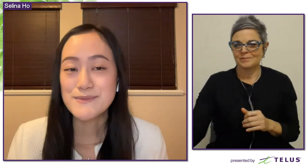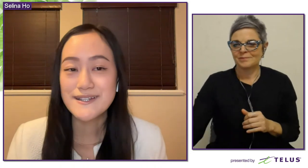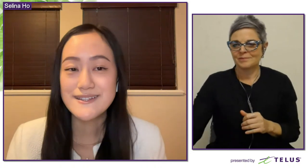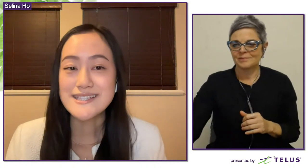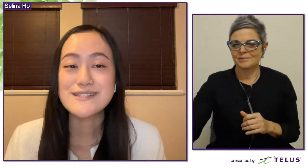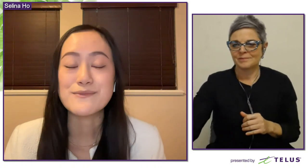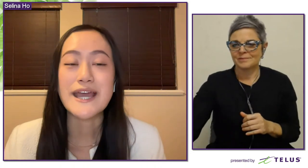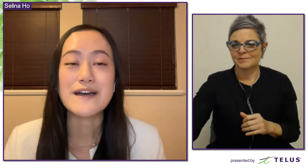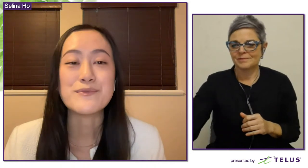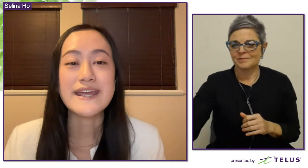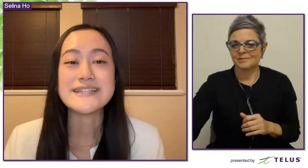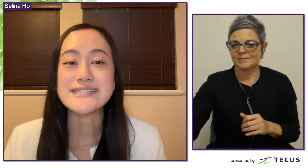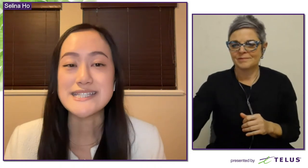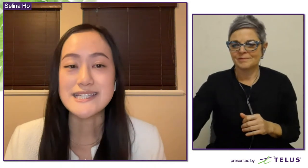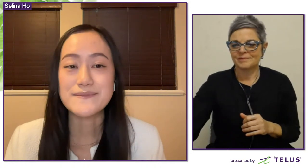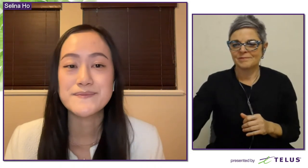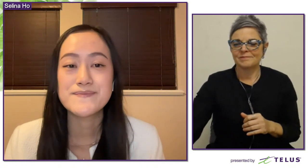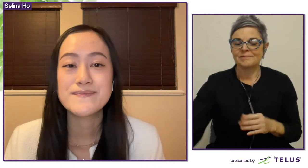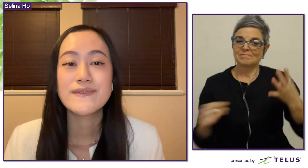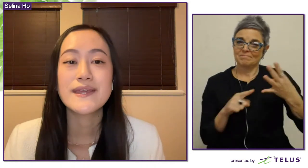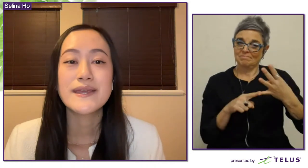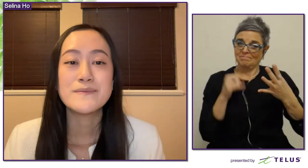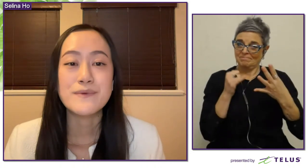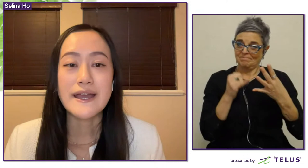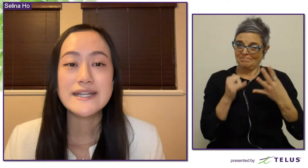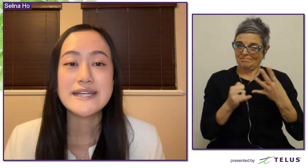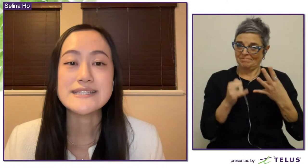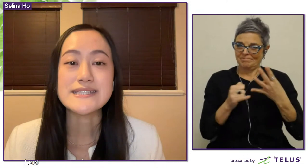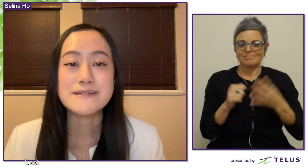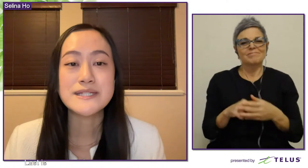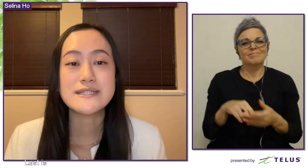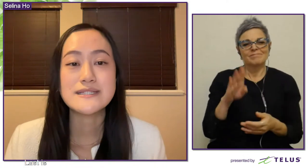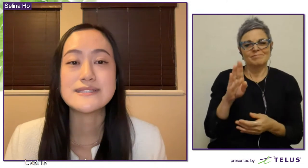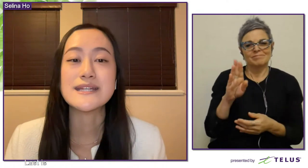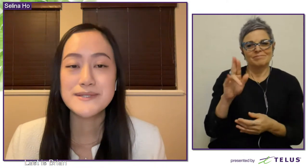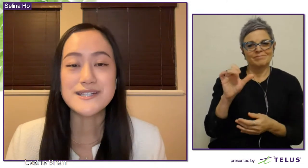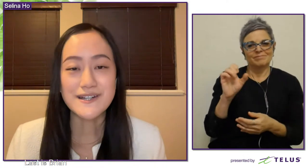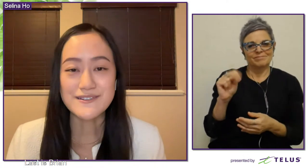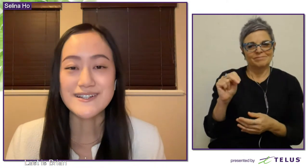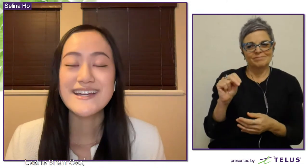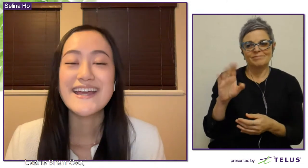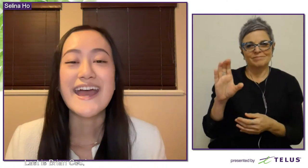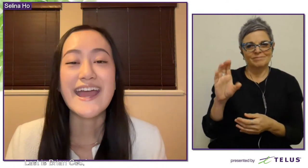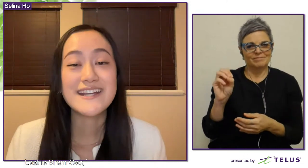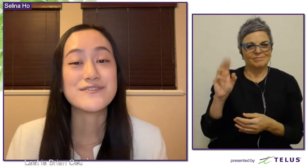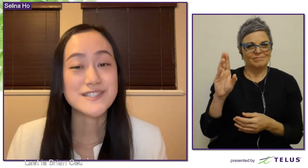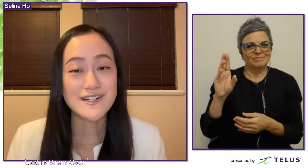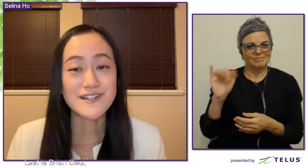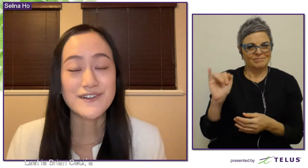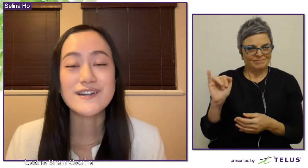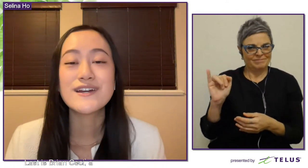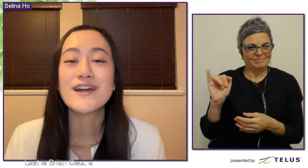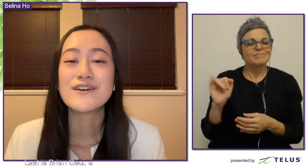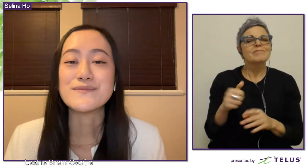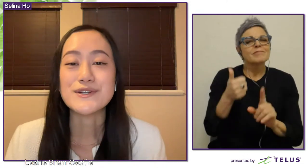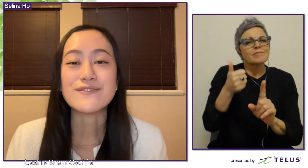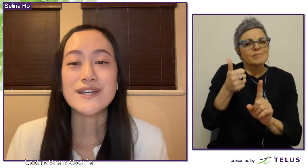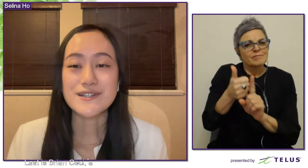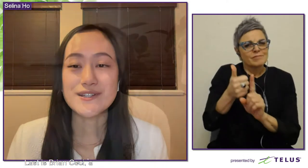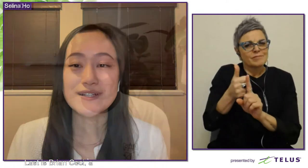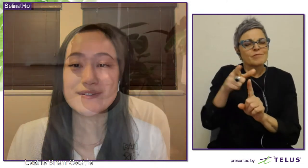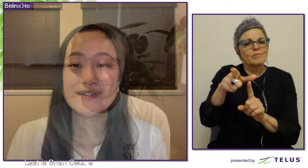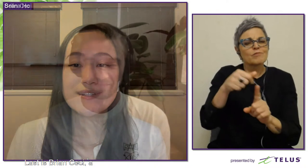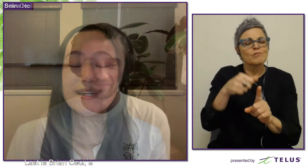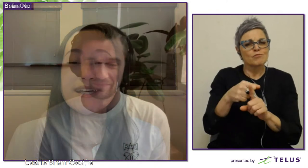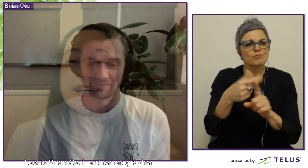And then last but not least, we have Brian Ceci. Brian is a cinematographer and a photographer from